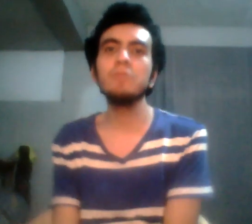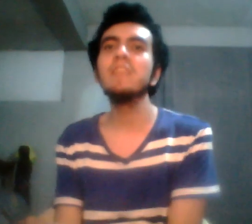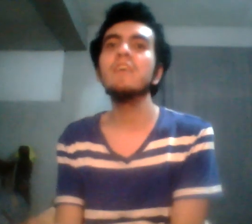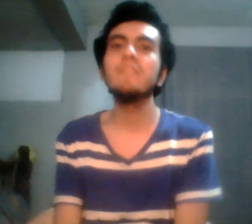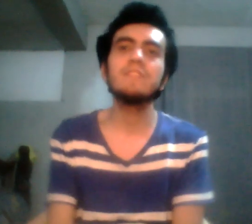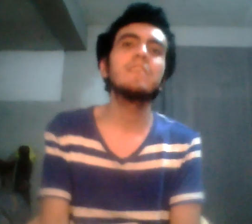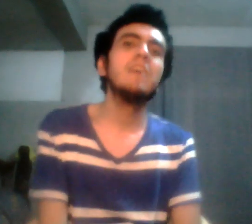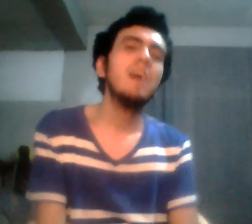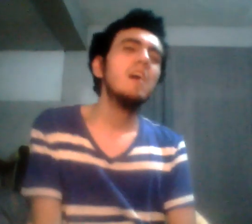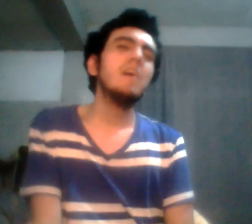between us.